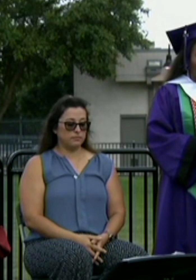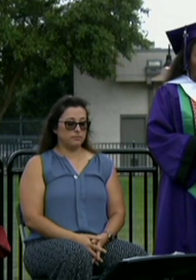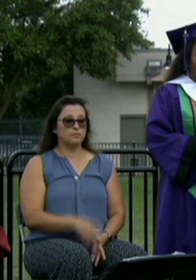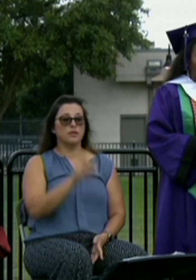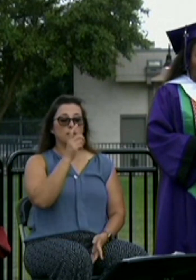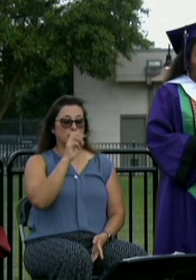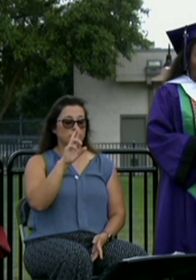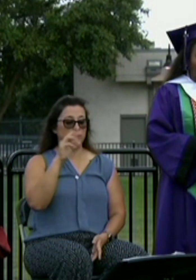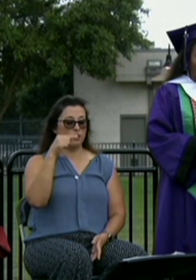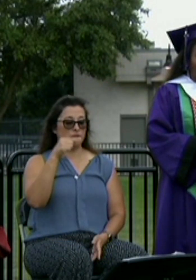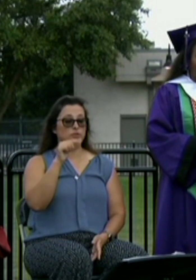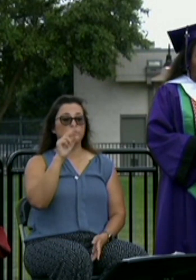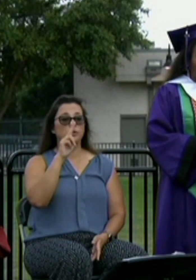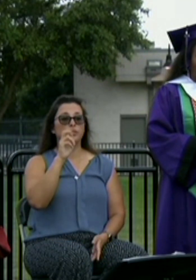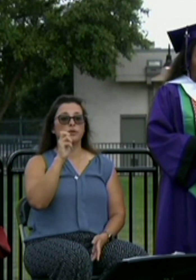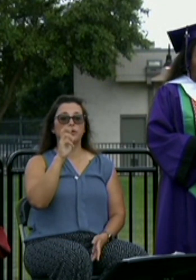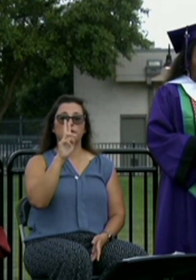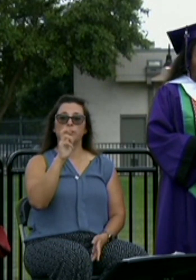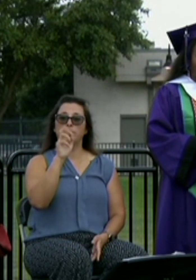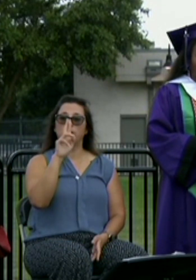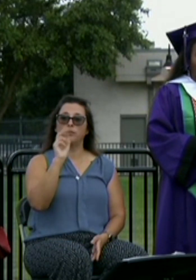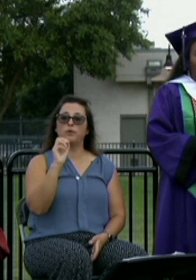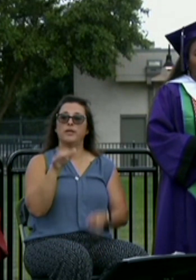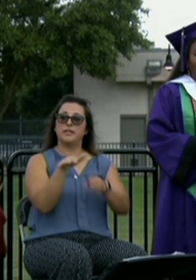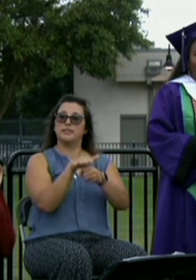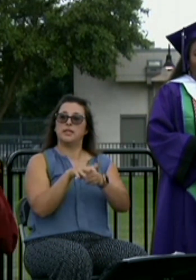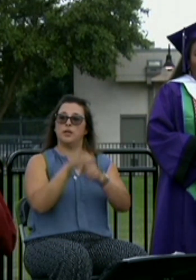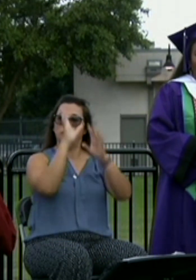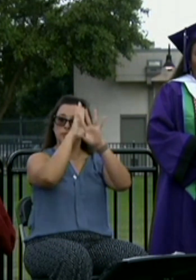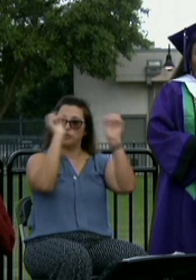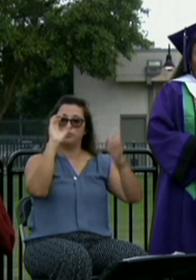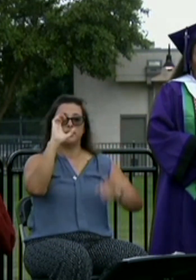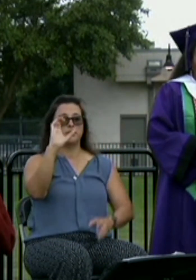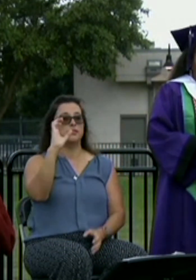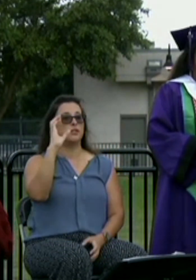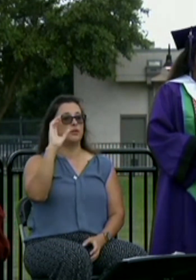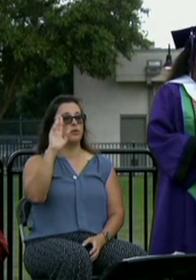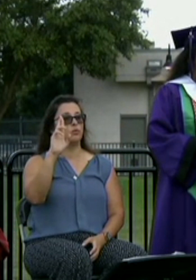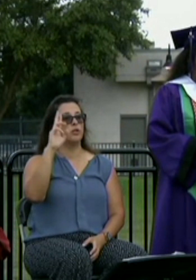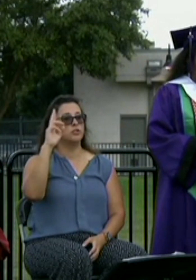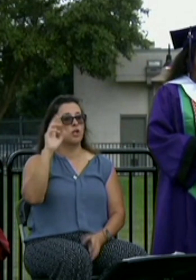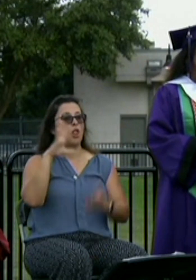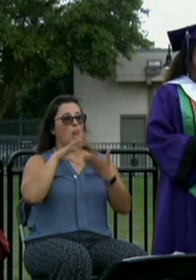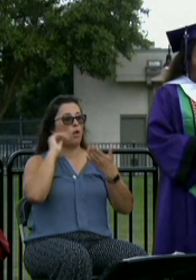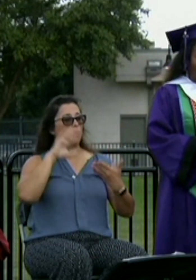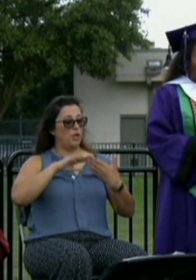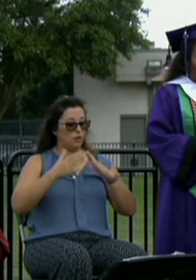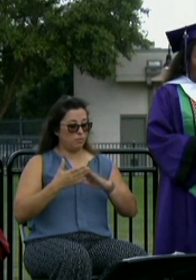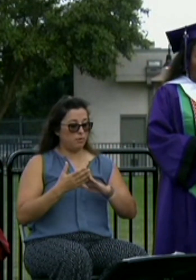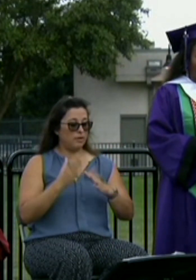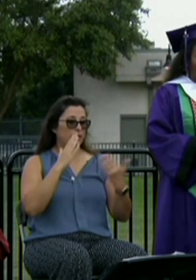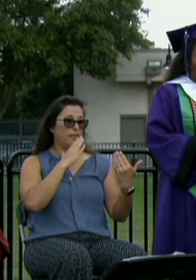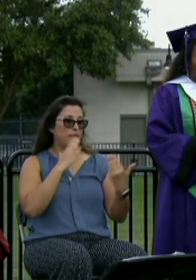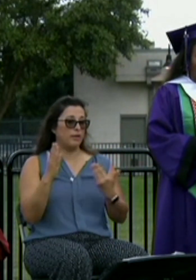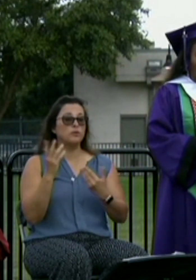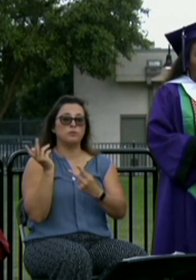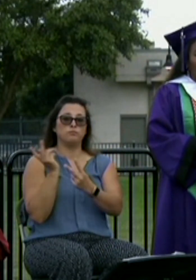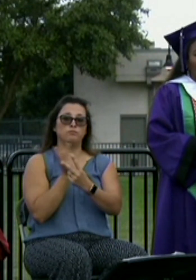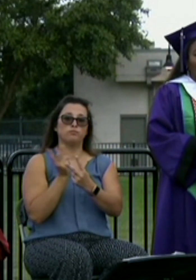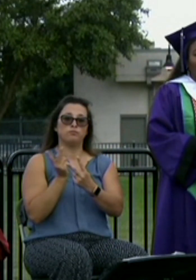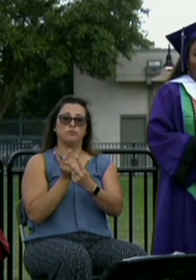Dr. Guerrero is the area superintendent of the Cedar Ridge Learning Community. Thank you to these